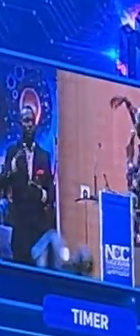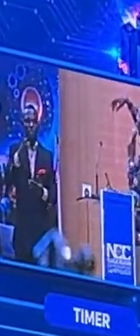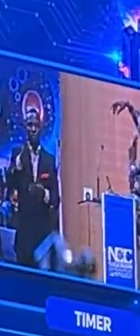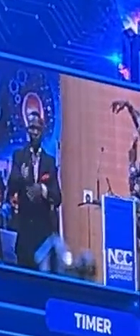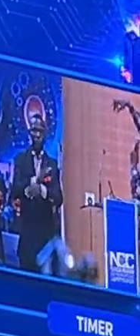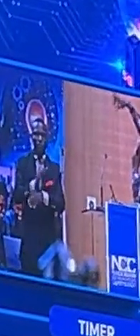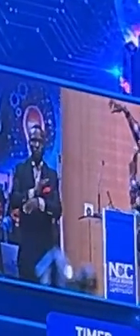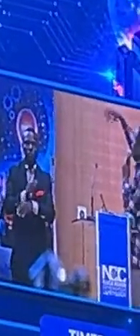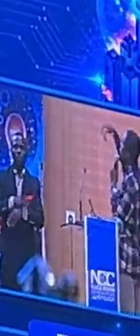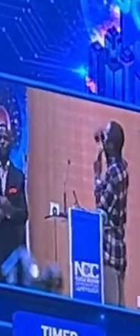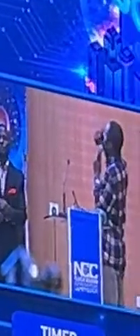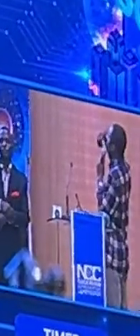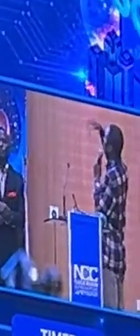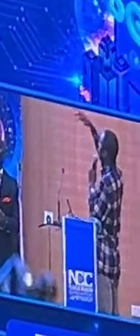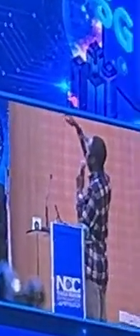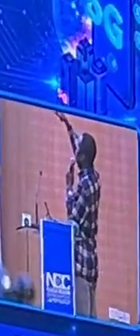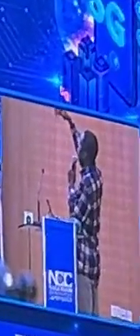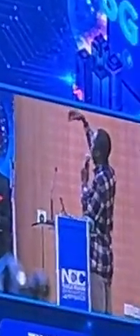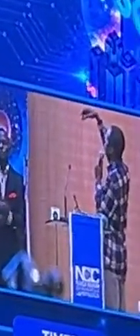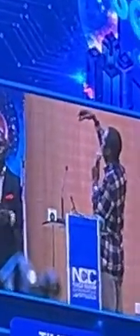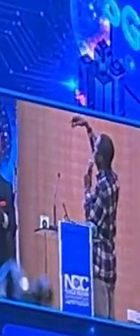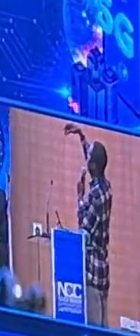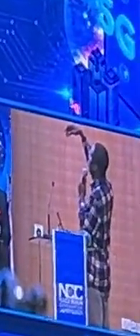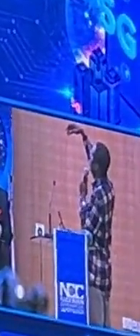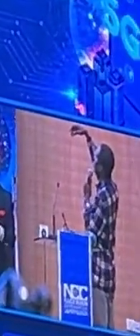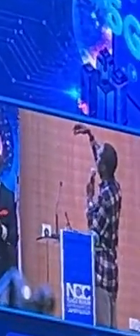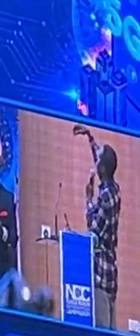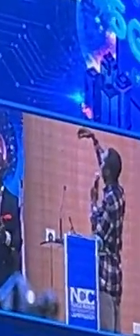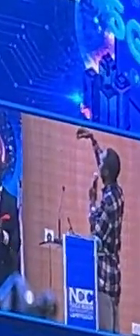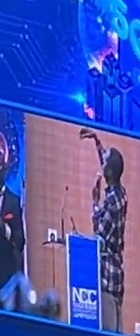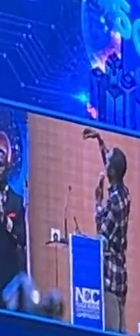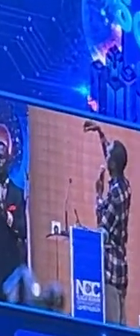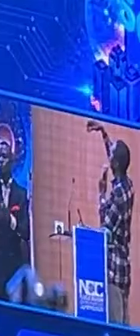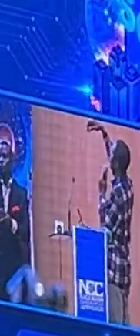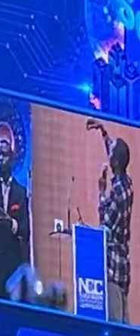functional. This is a demonstration.